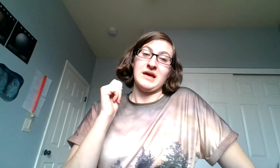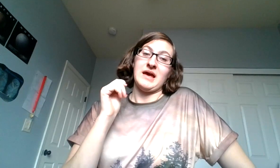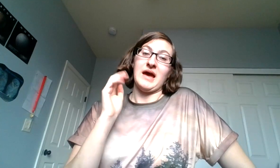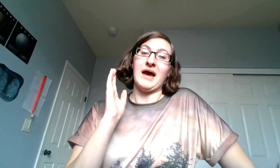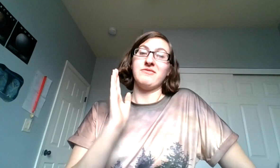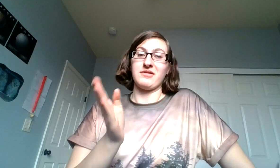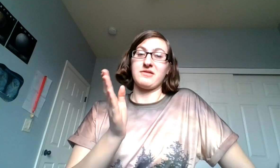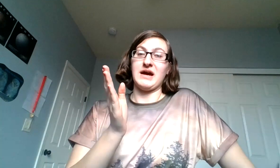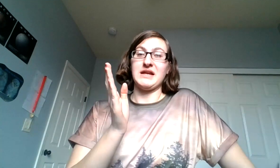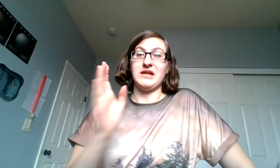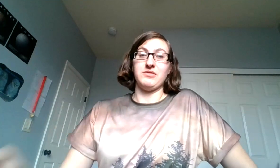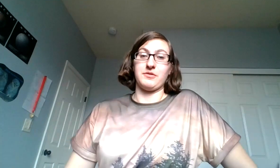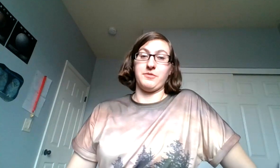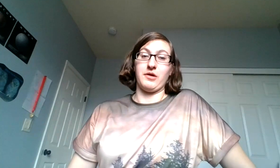I will be glad you support me.